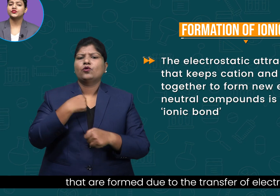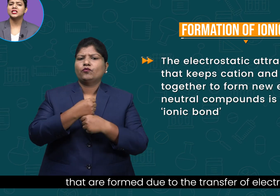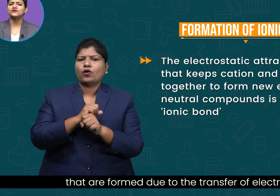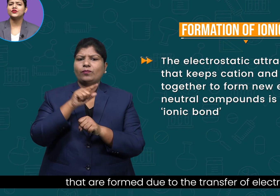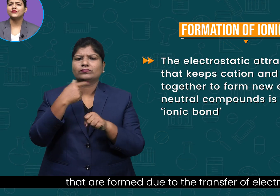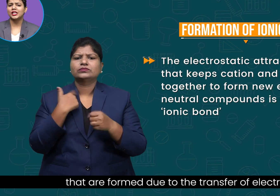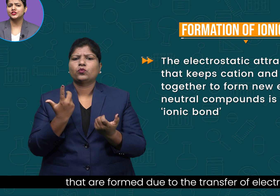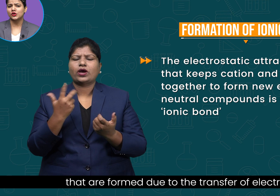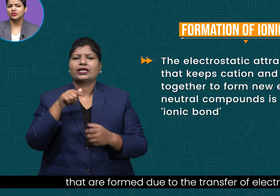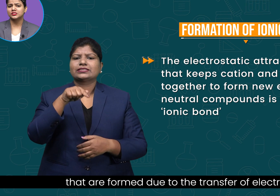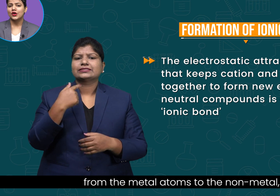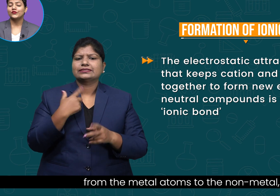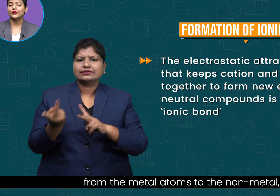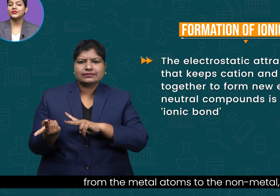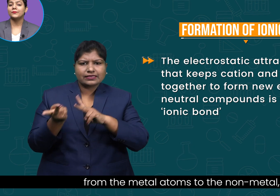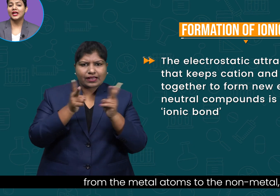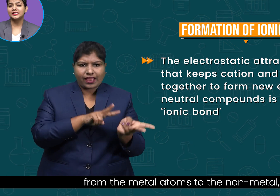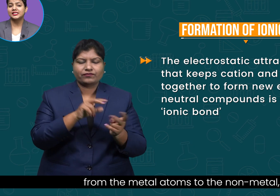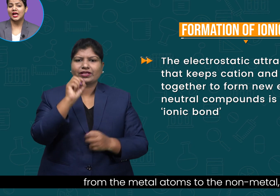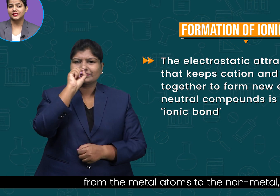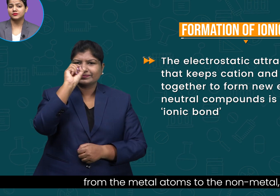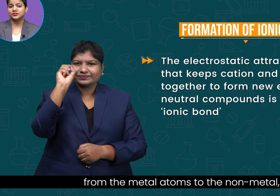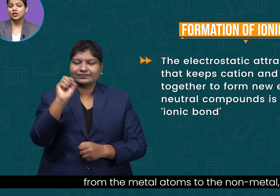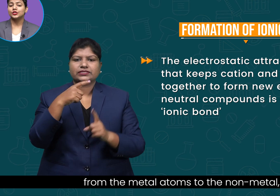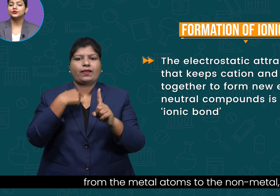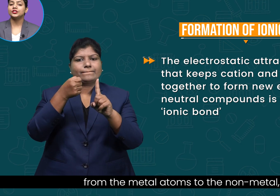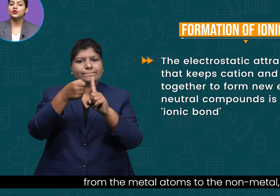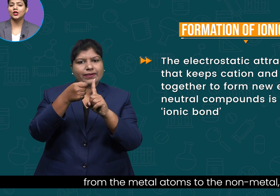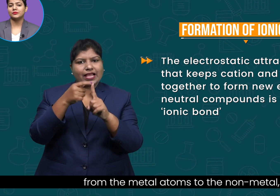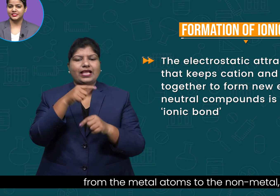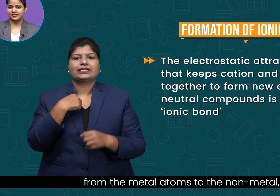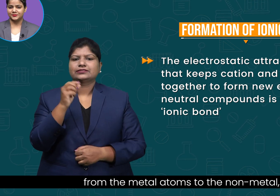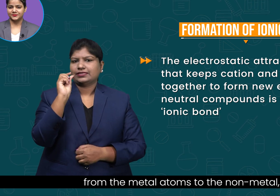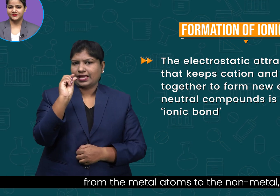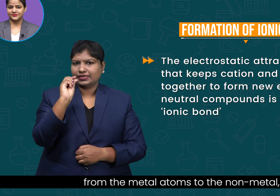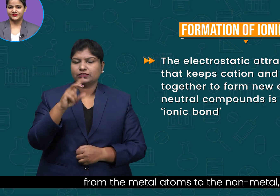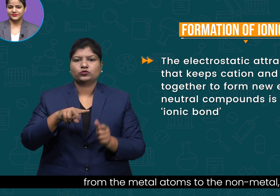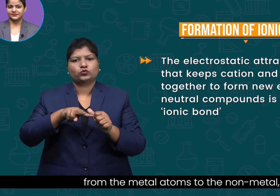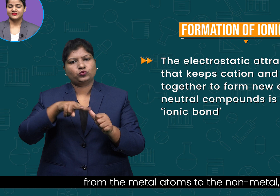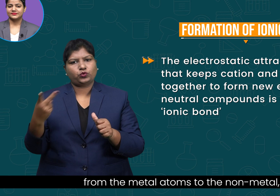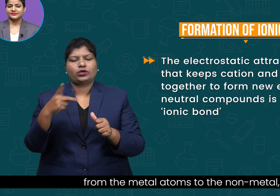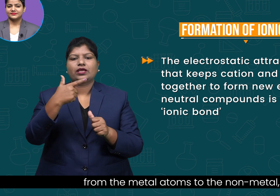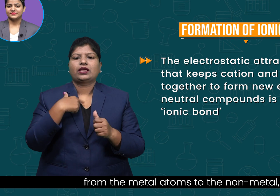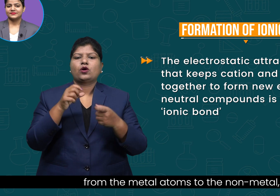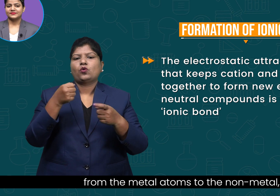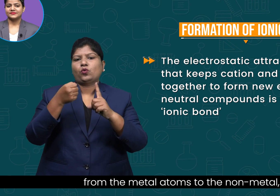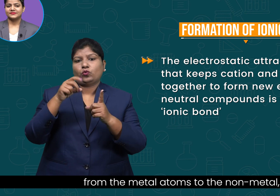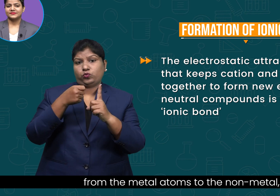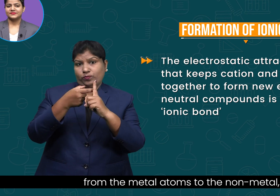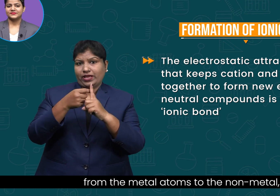the transfer of electrons from the metal atoms to the non-metal.